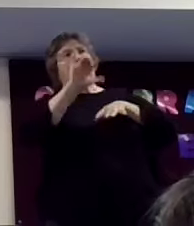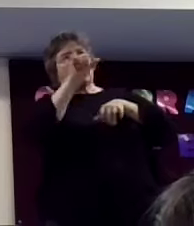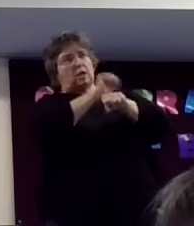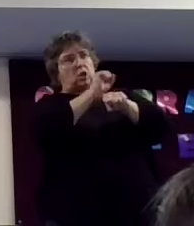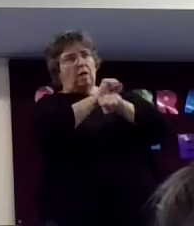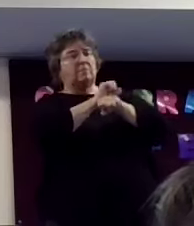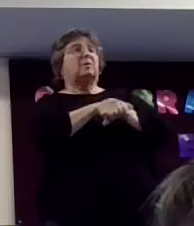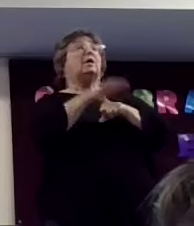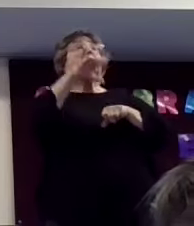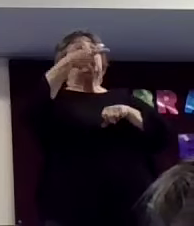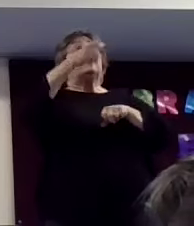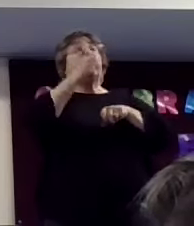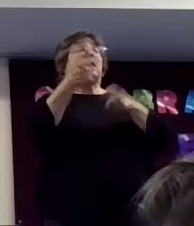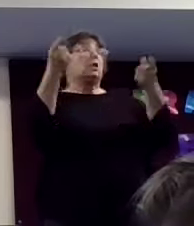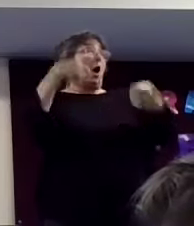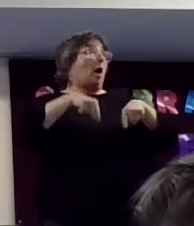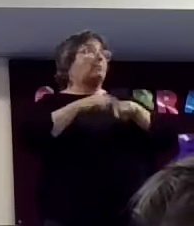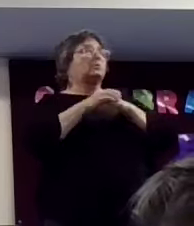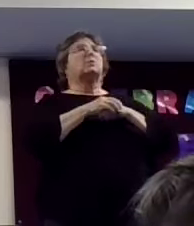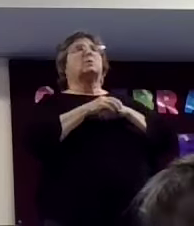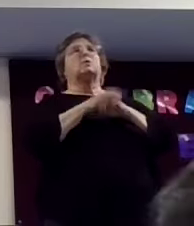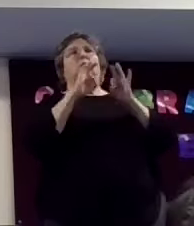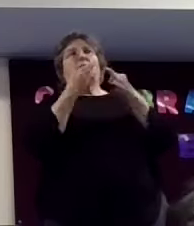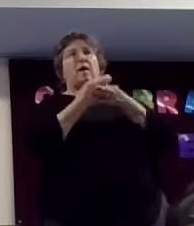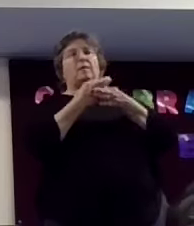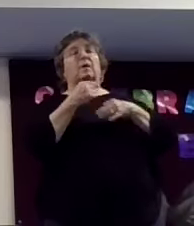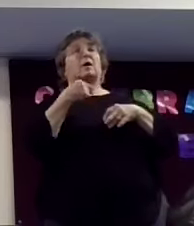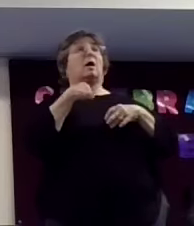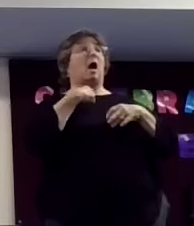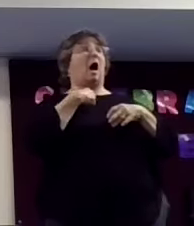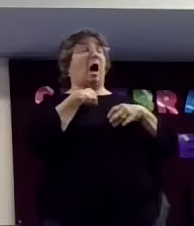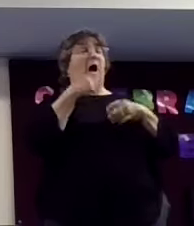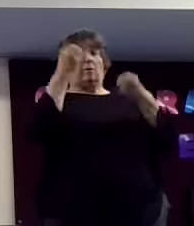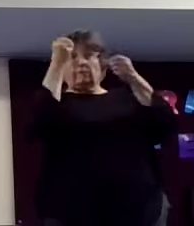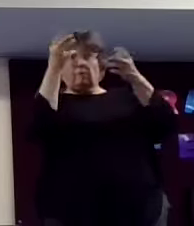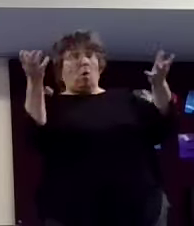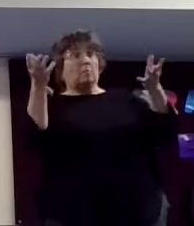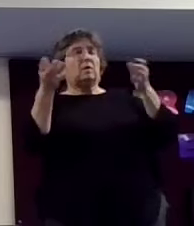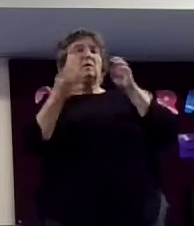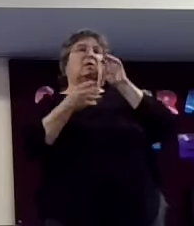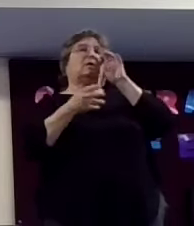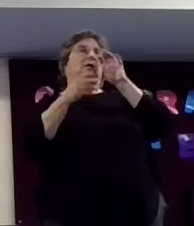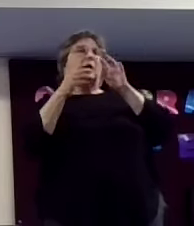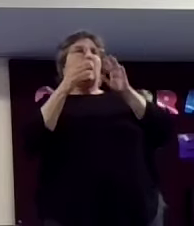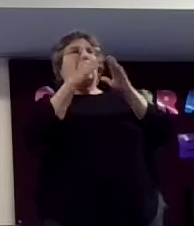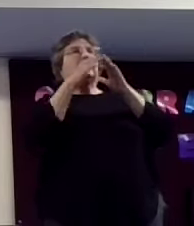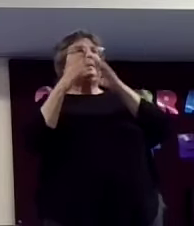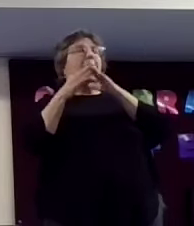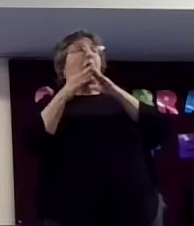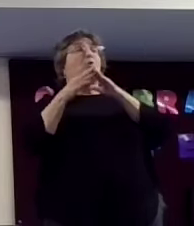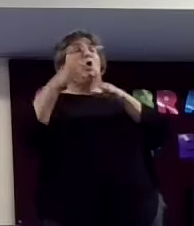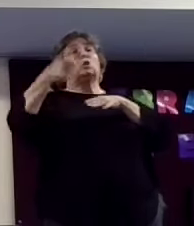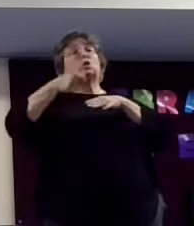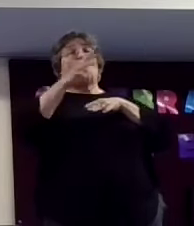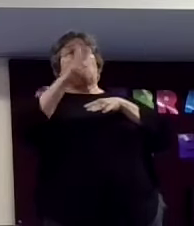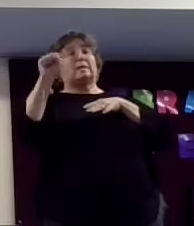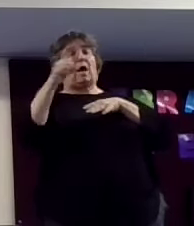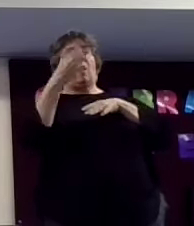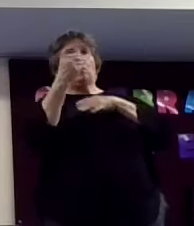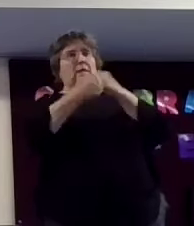as when CPS comes to the family. Just so you know, I am a town judge in West Seneca. I'm